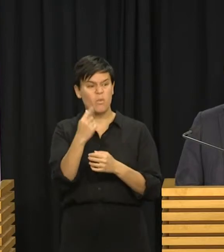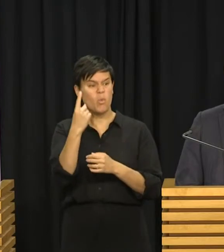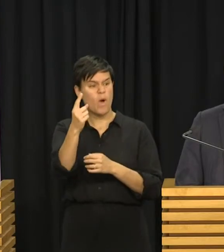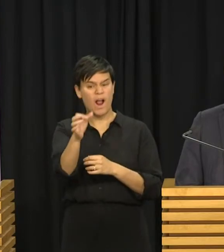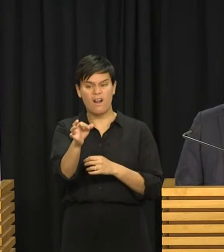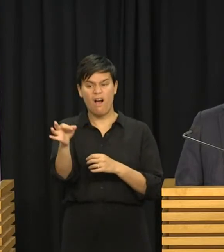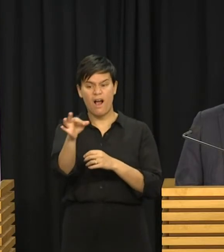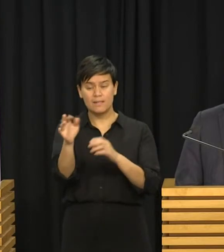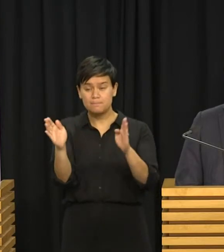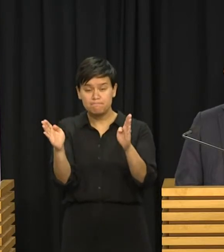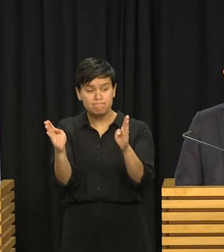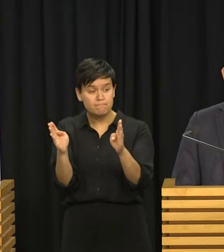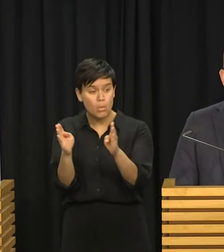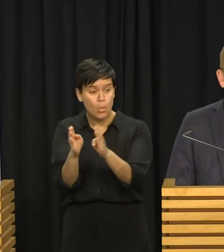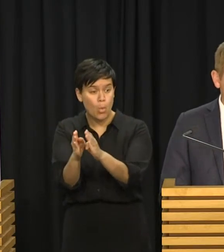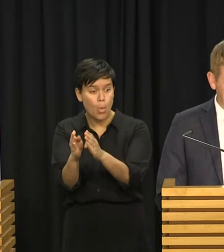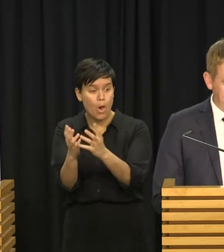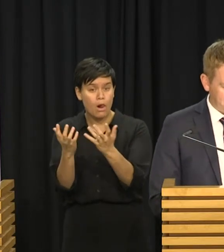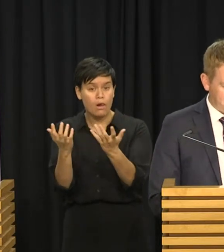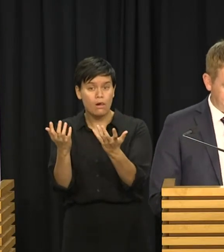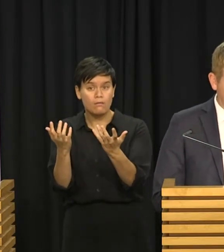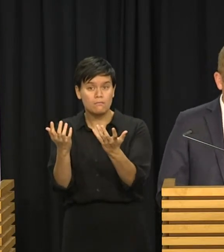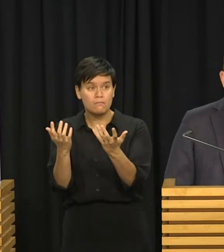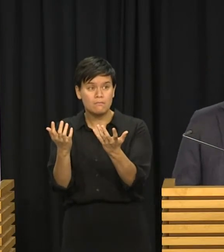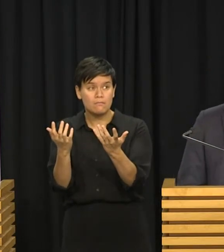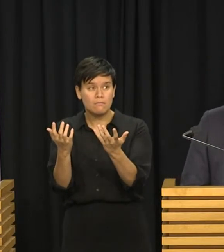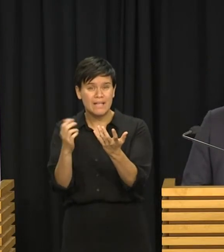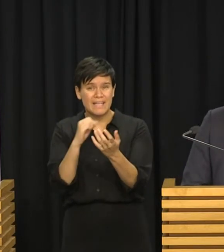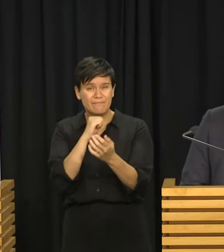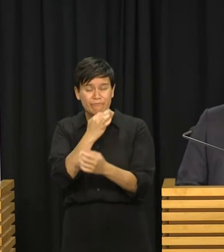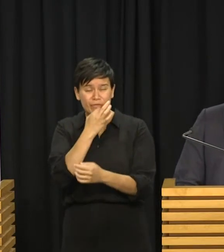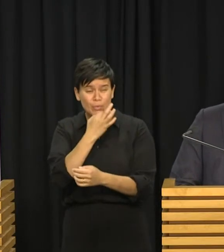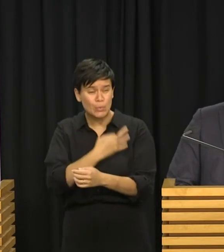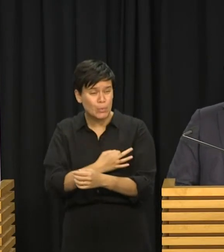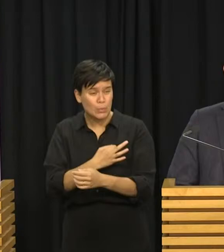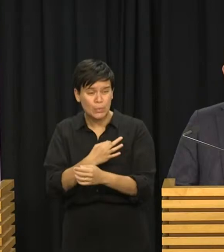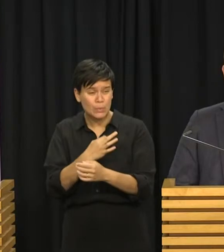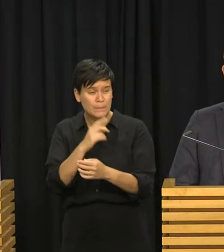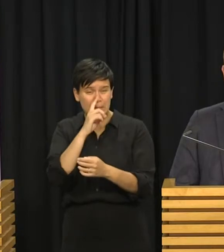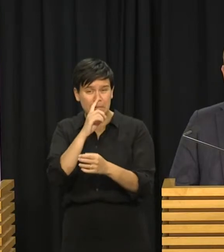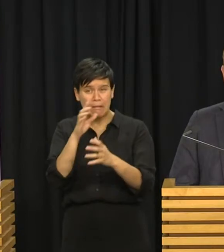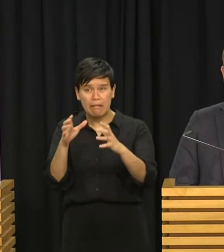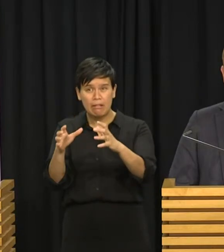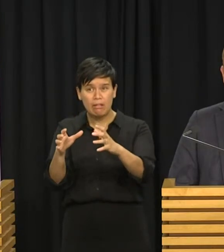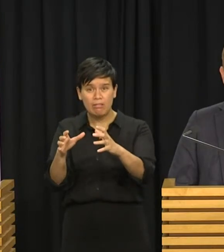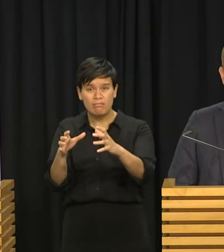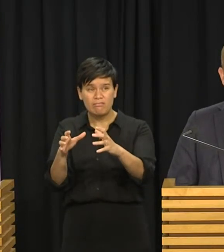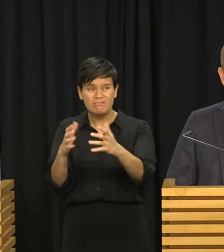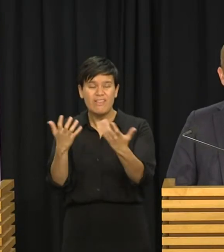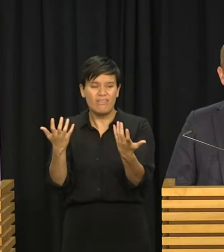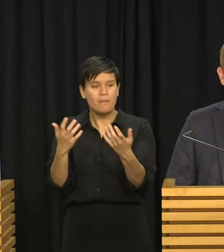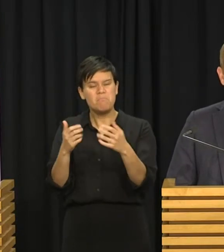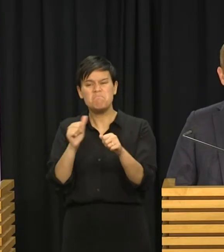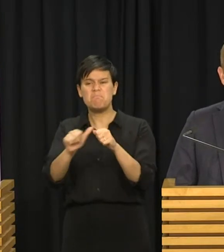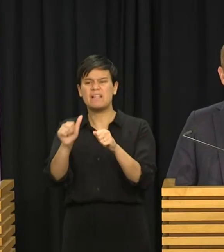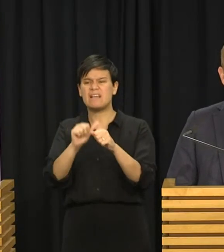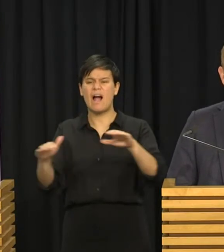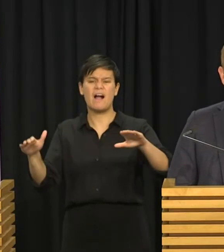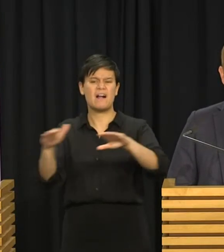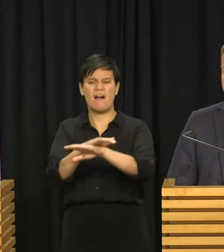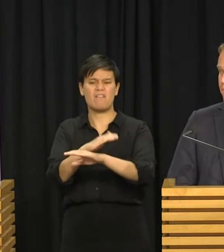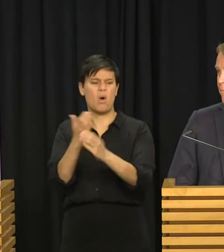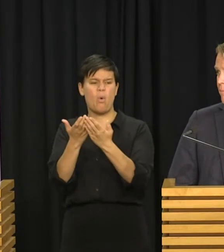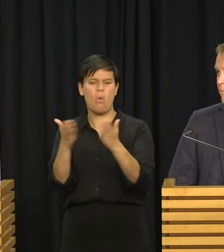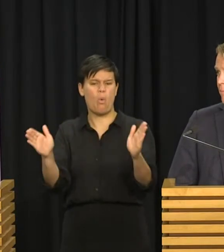make the logistical effort to get up and get ready to do border workers, you actually are probably in the position to do the entire population at the same time.